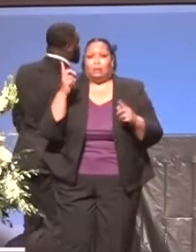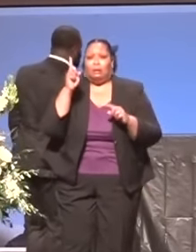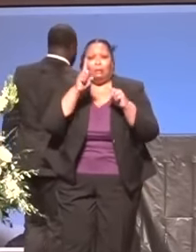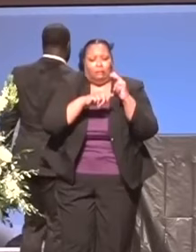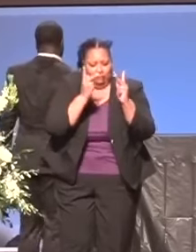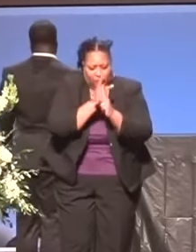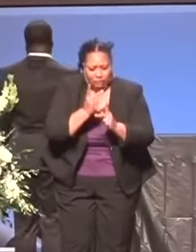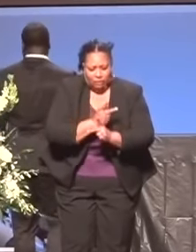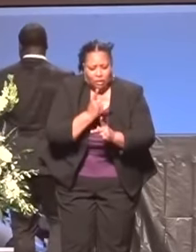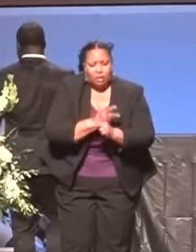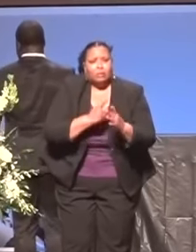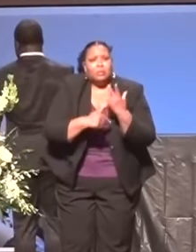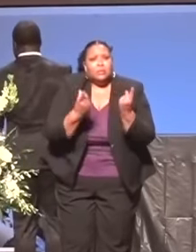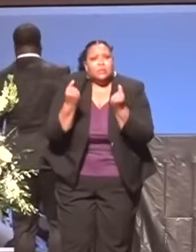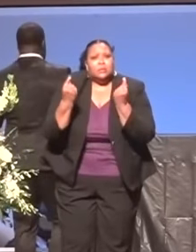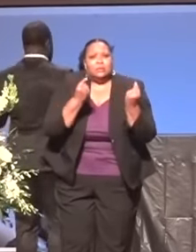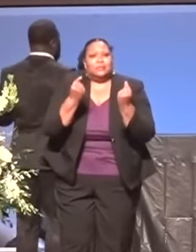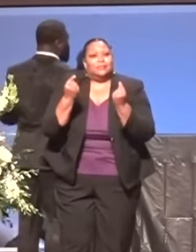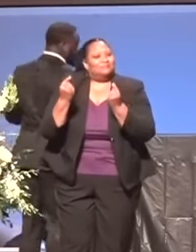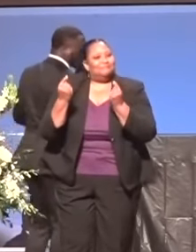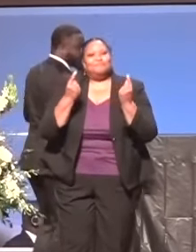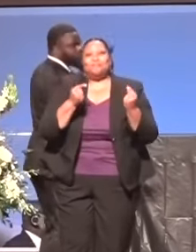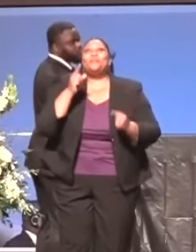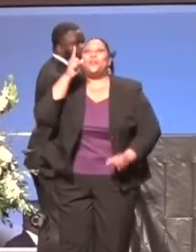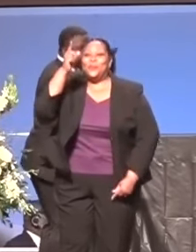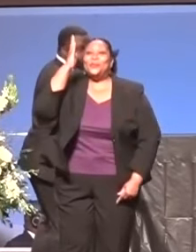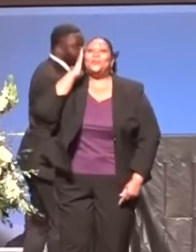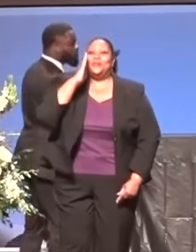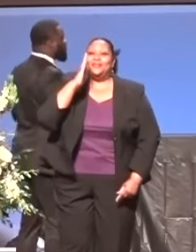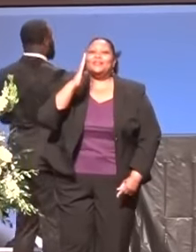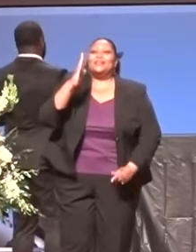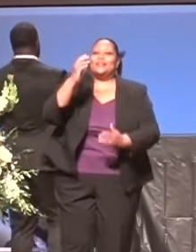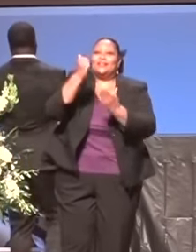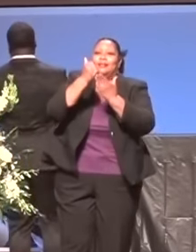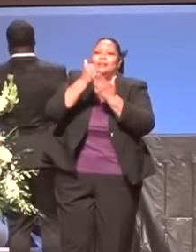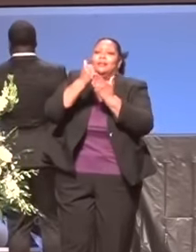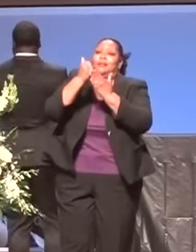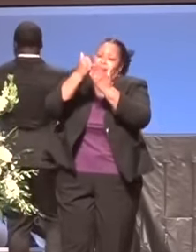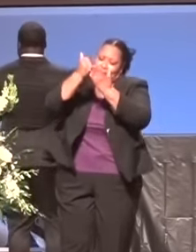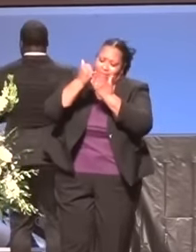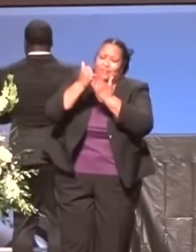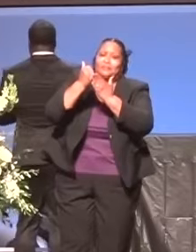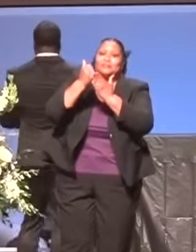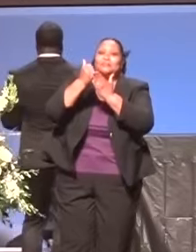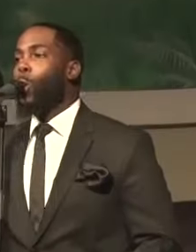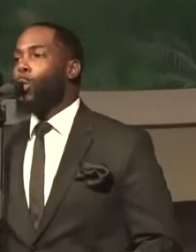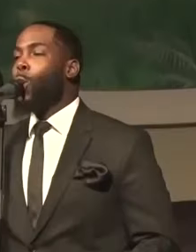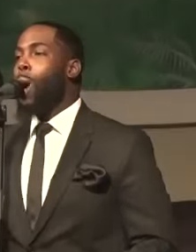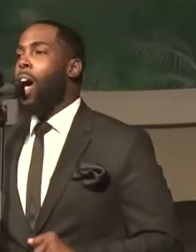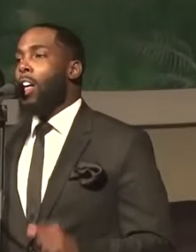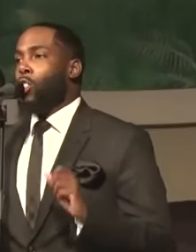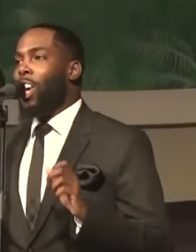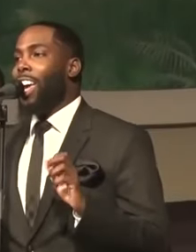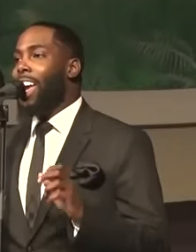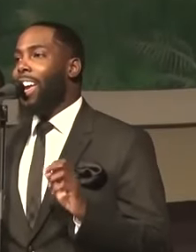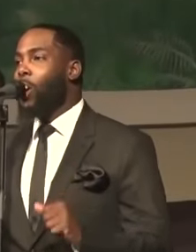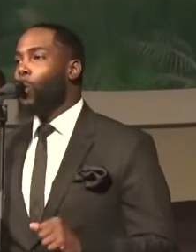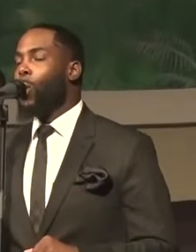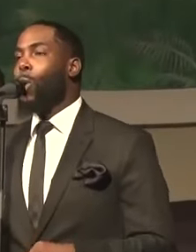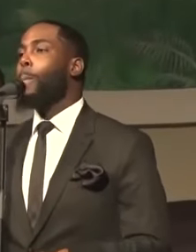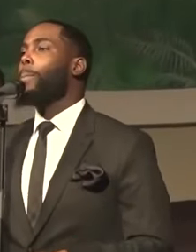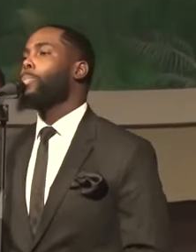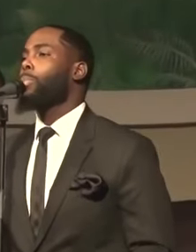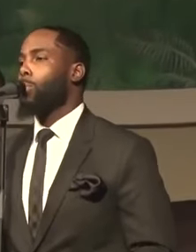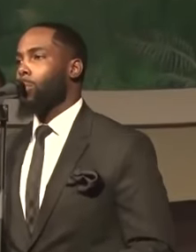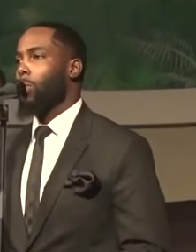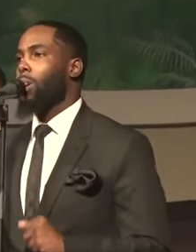and you can't find your way out, he will see you through. Yes, he will. See